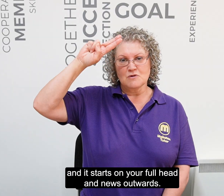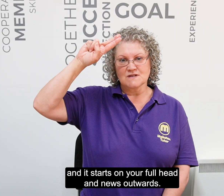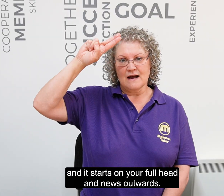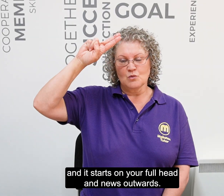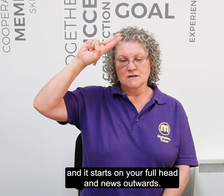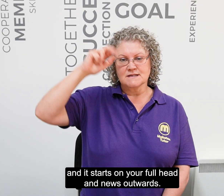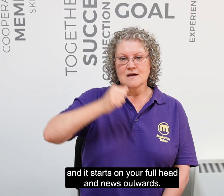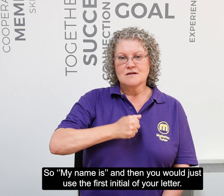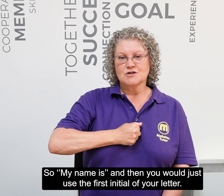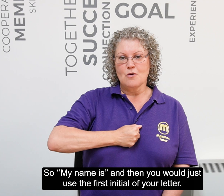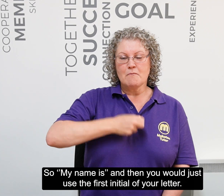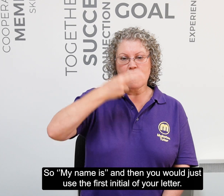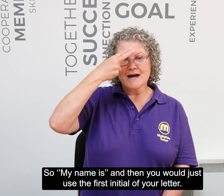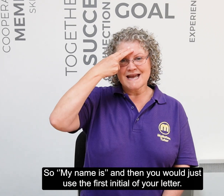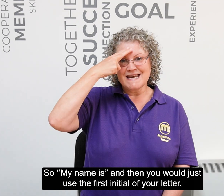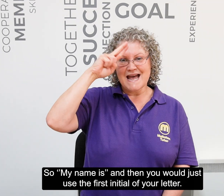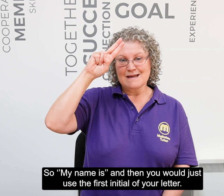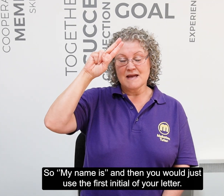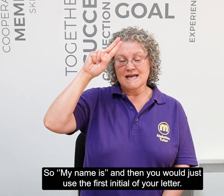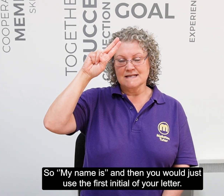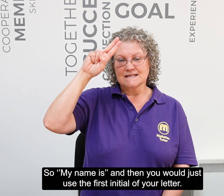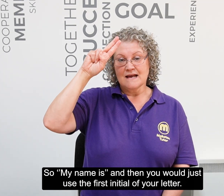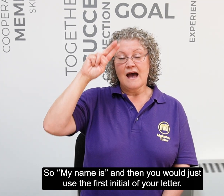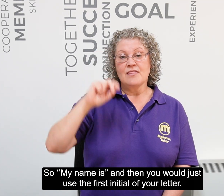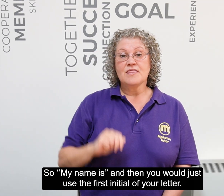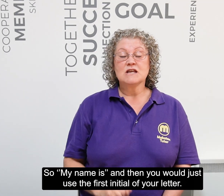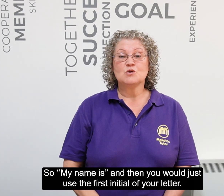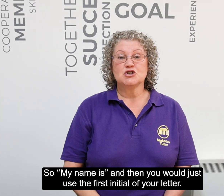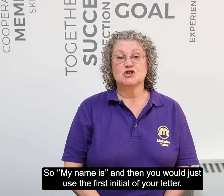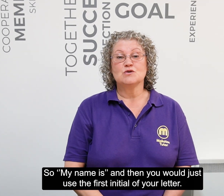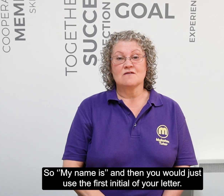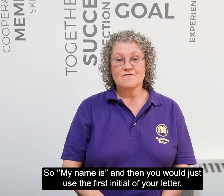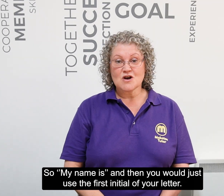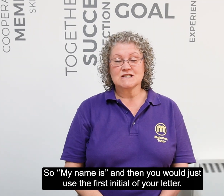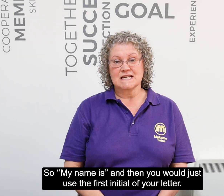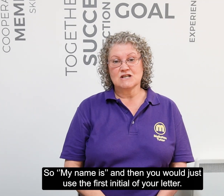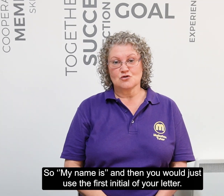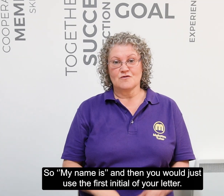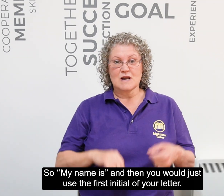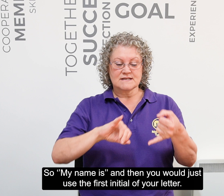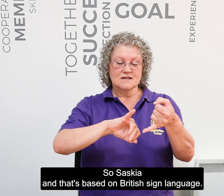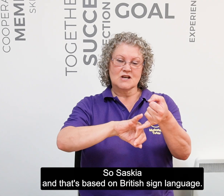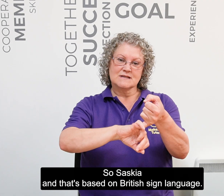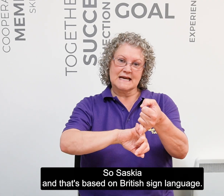moves outwards. So my name is, and then you would just use the first initial of your letter, so